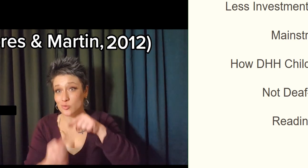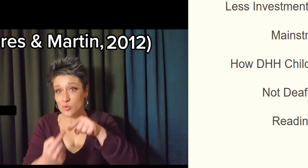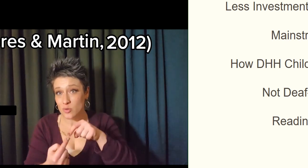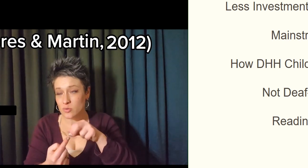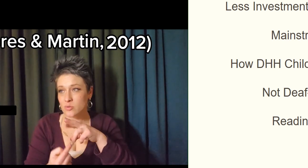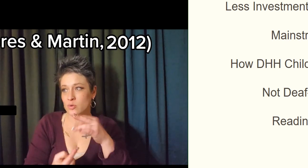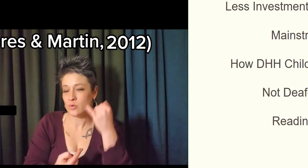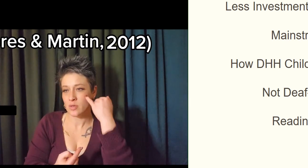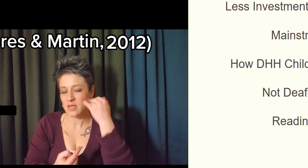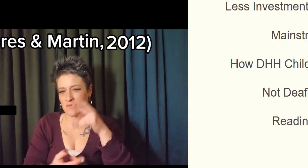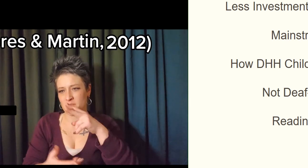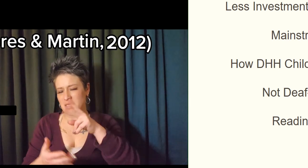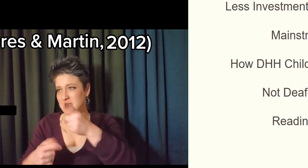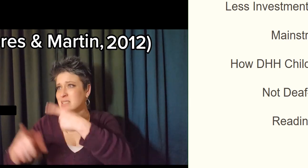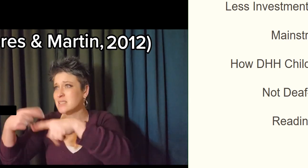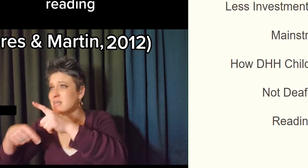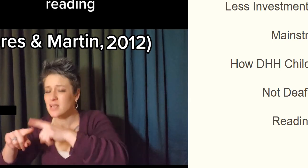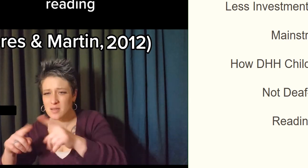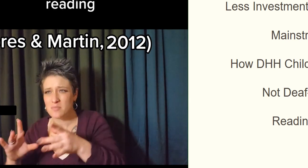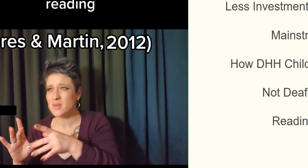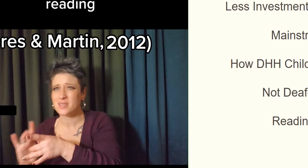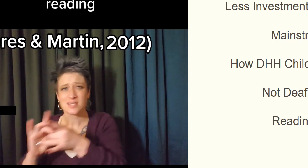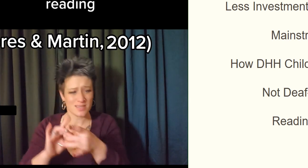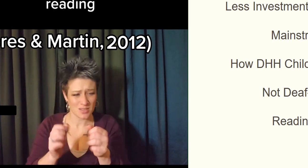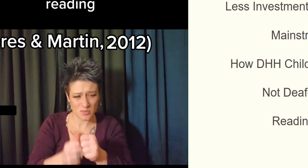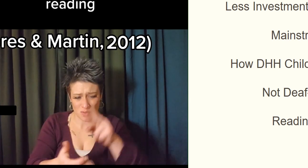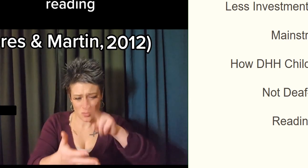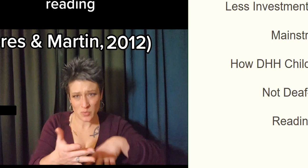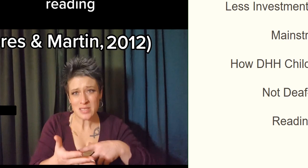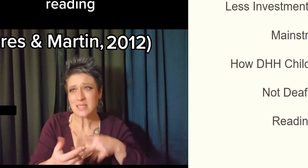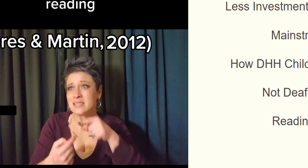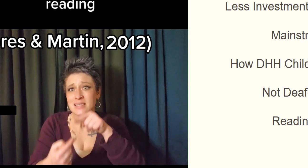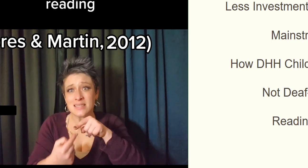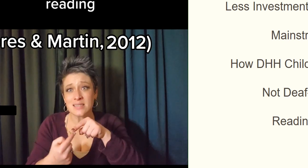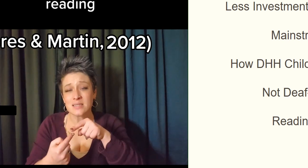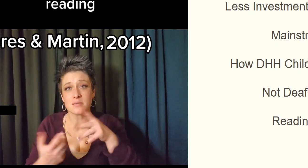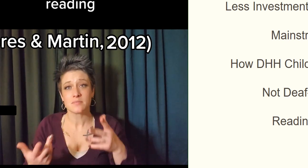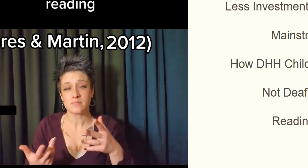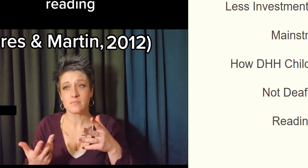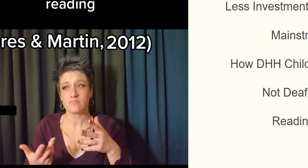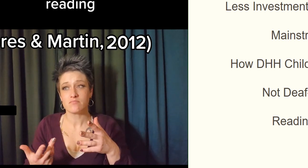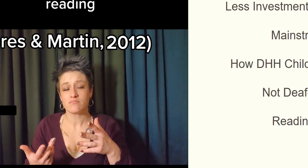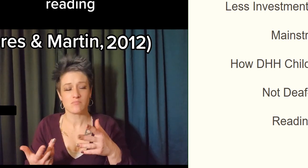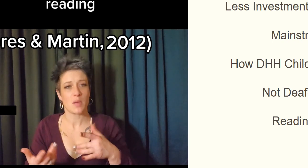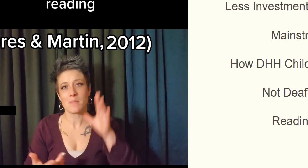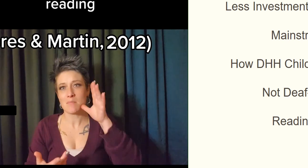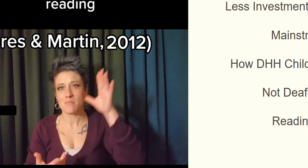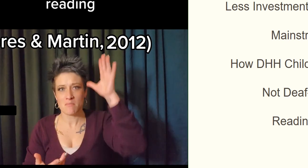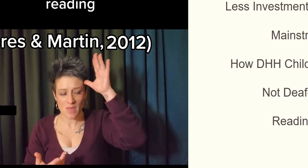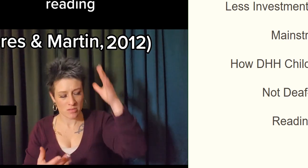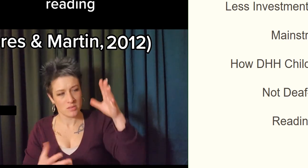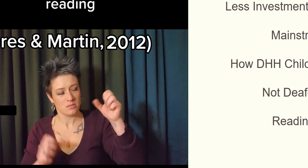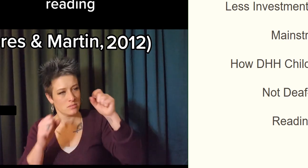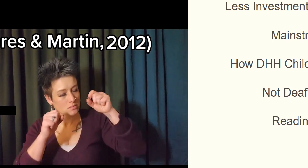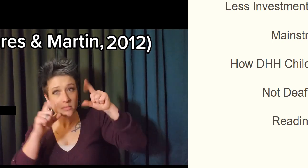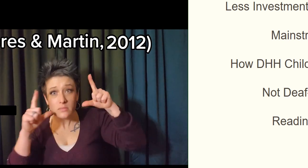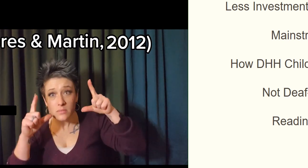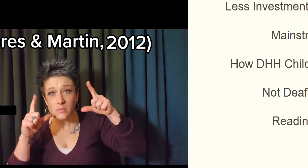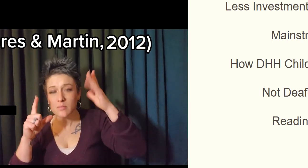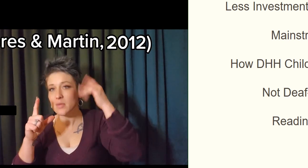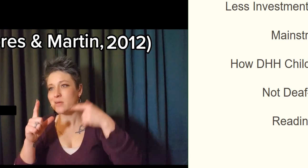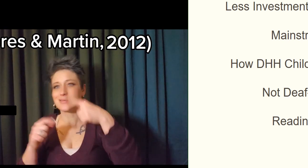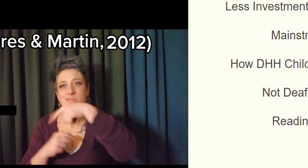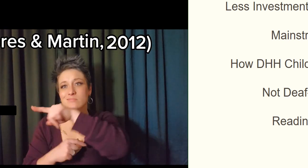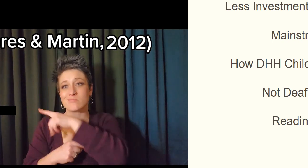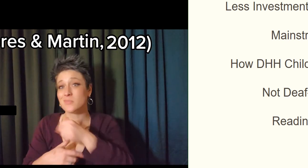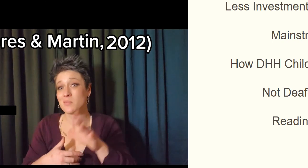fine from here on out. If students are struggling with trying to connect sign with reading, who's doing